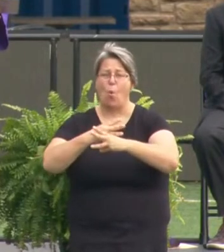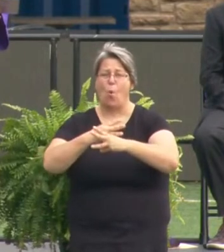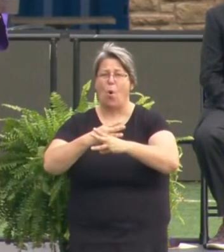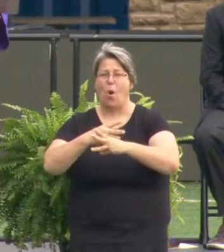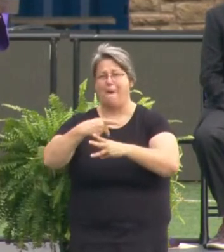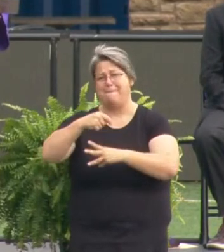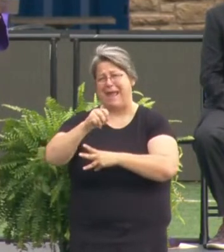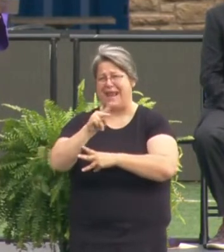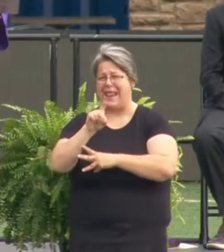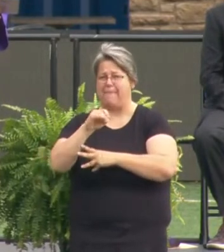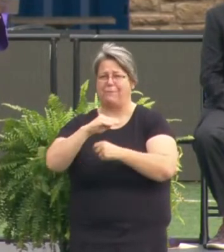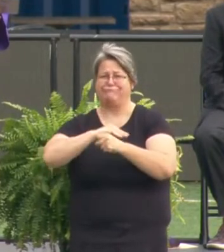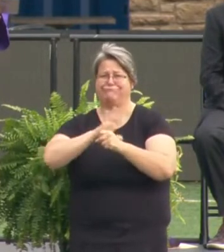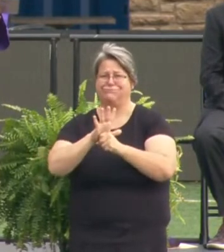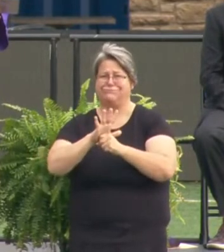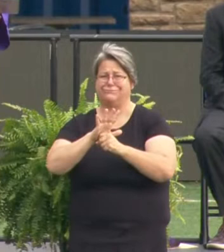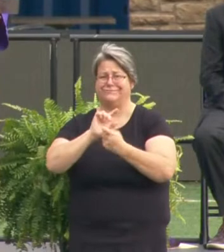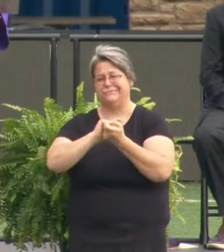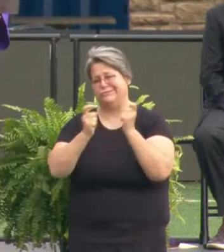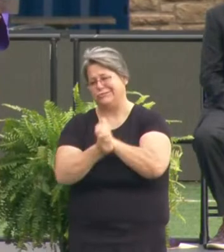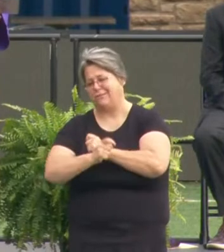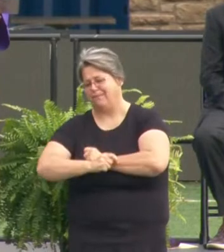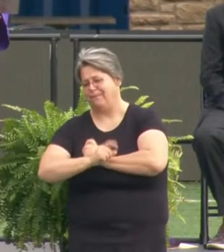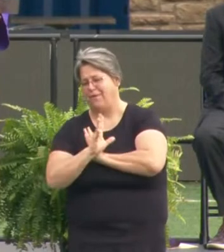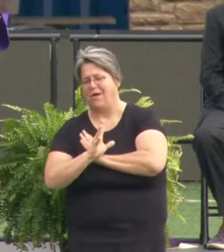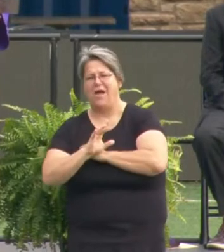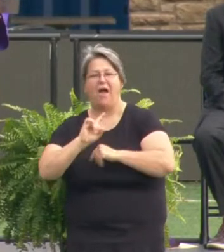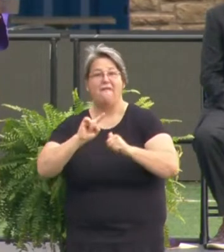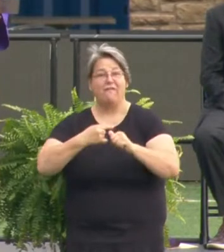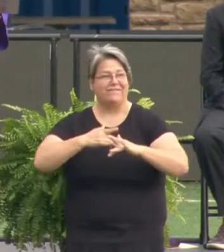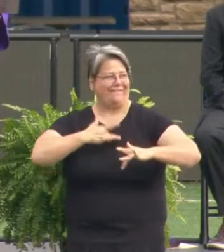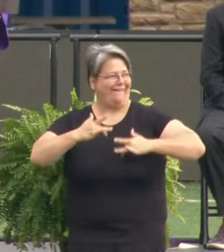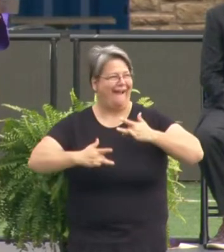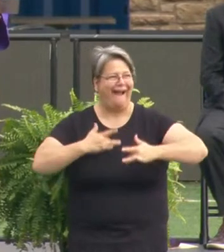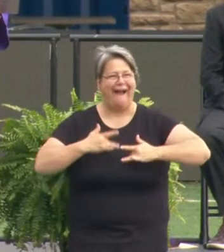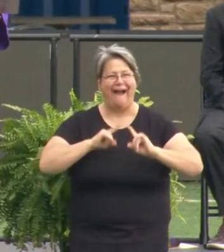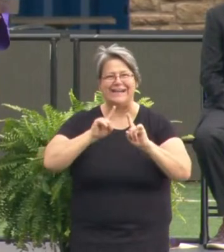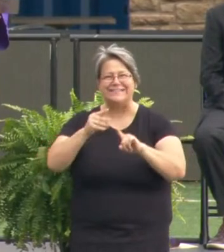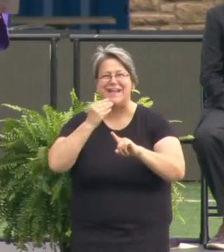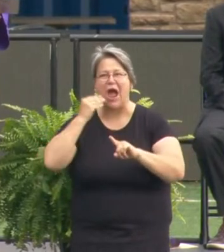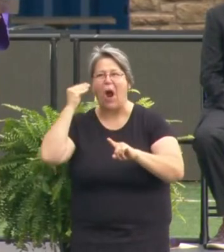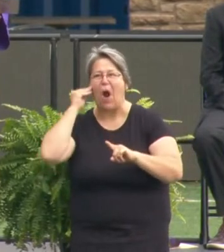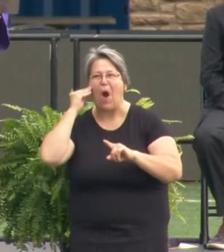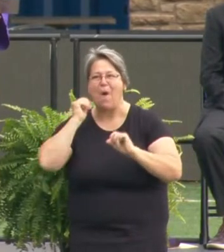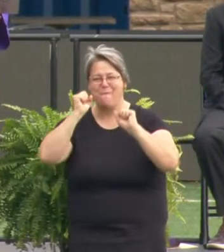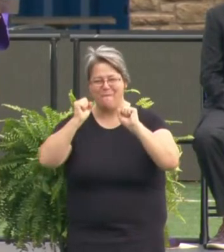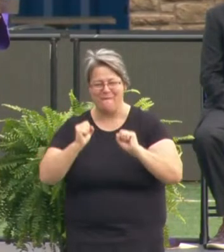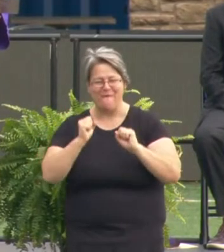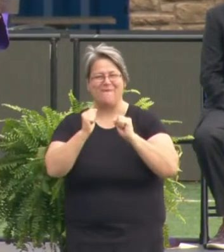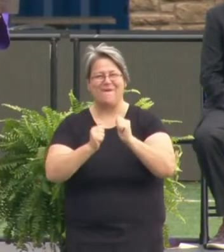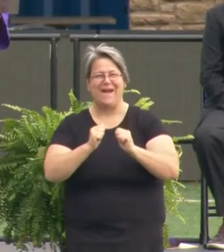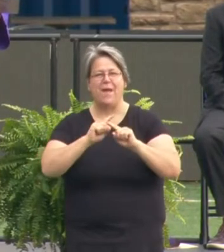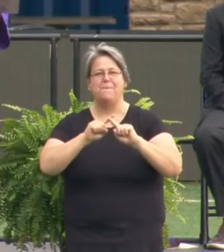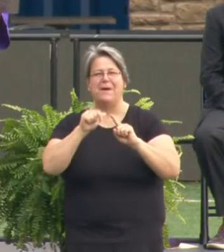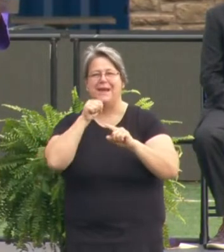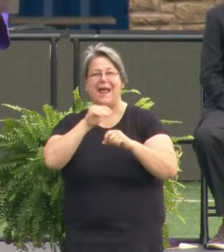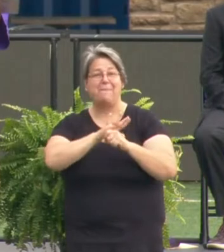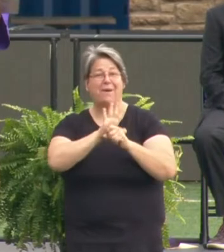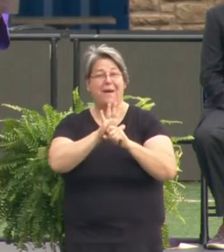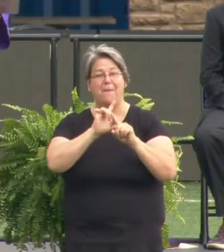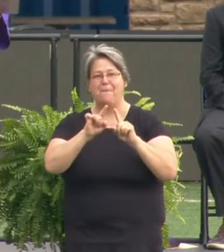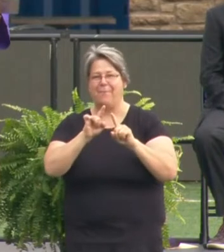to a virtual setting. At first, we were excited. Not because of the pandemic, but because we got out of